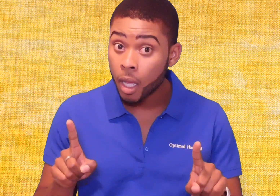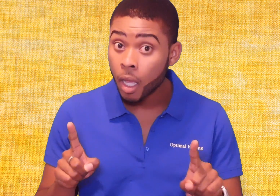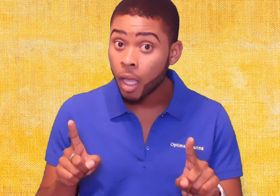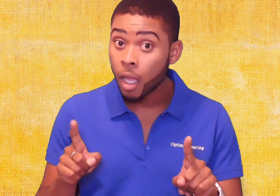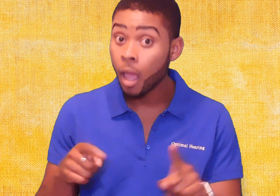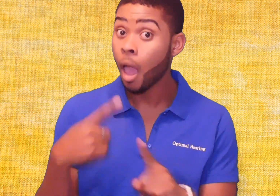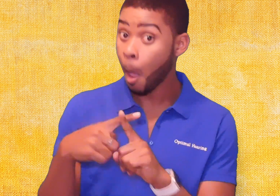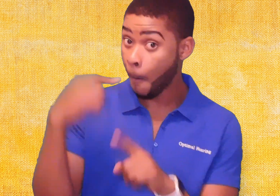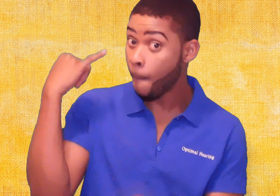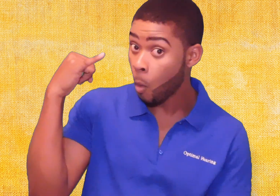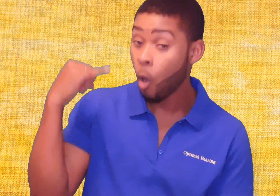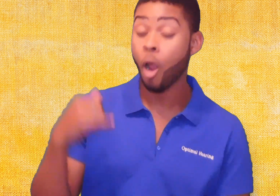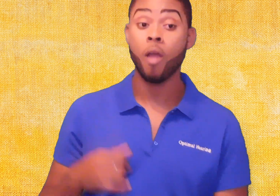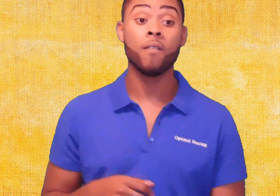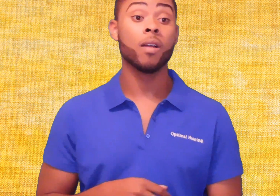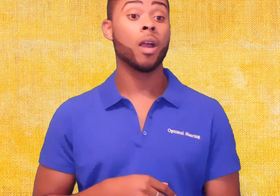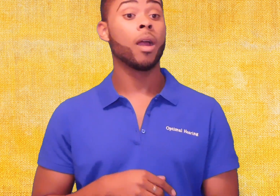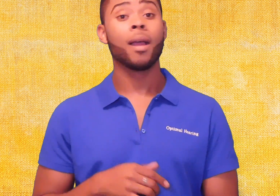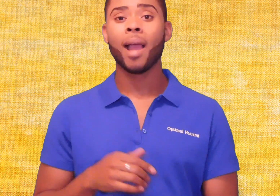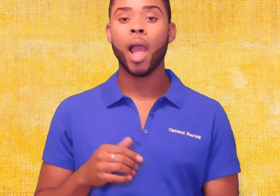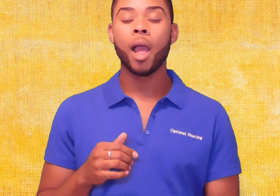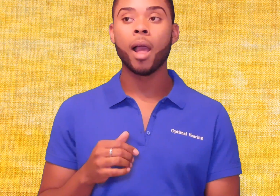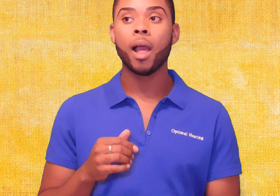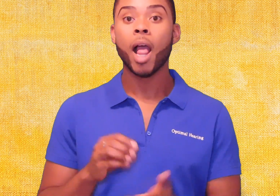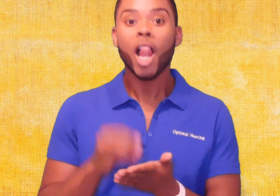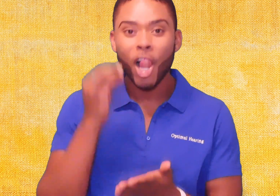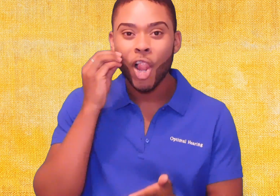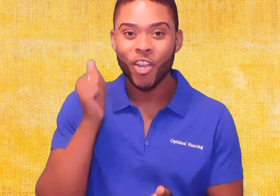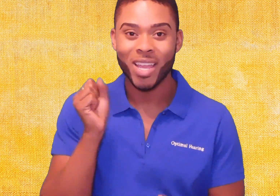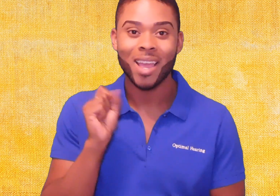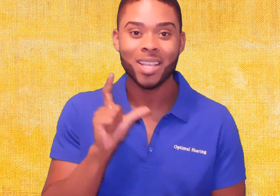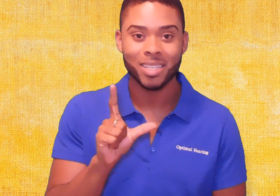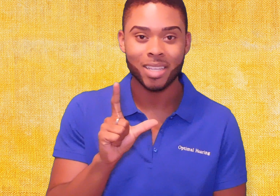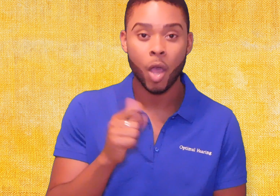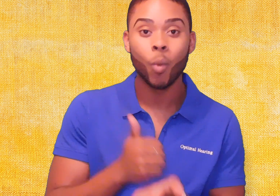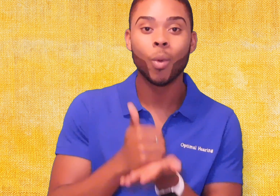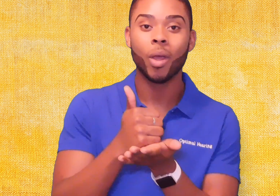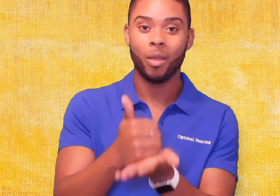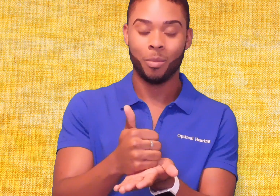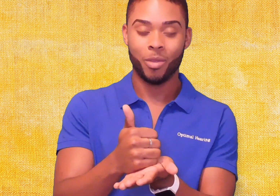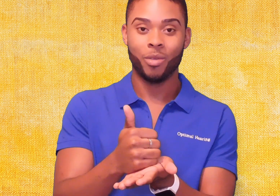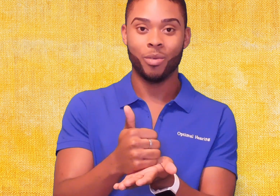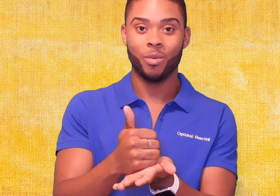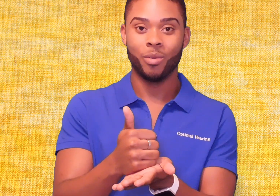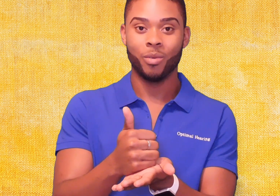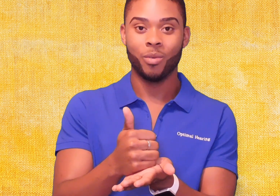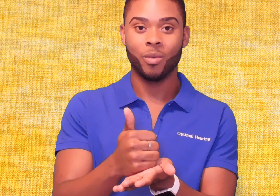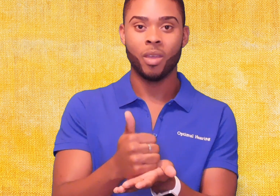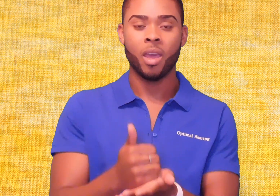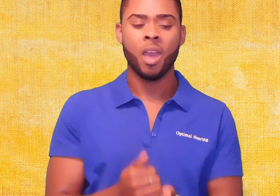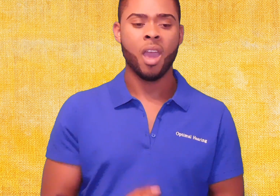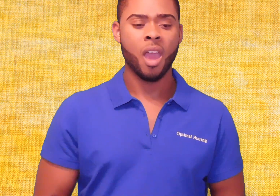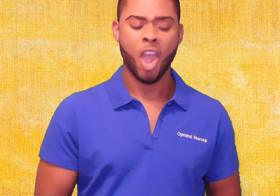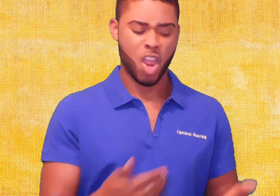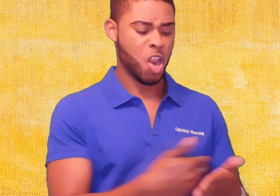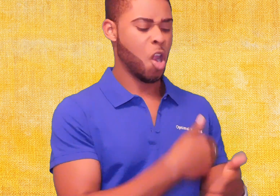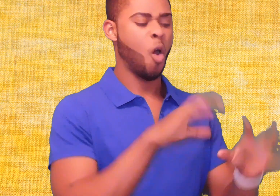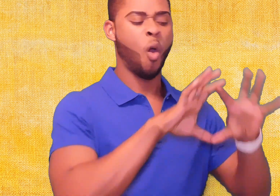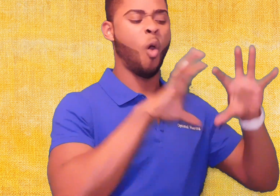to your skill set. But more importantly, learning ASL will help you to experience